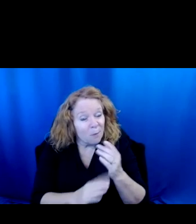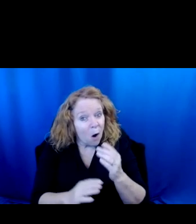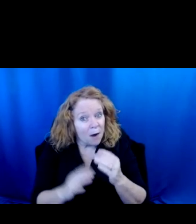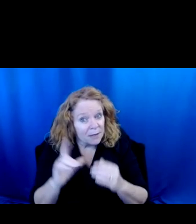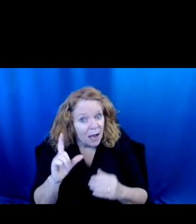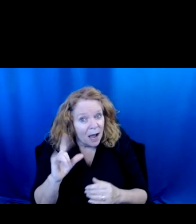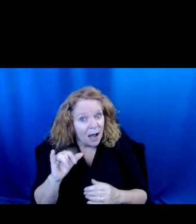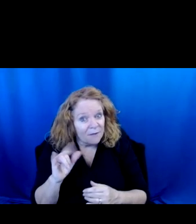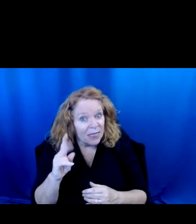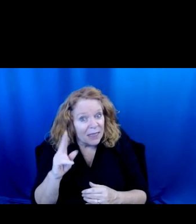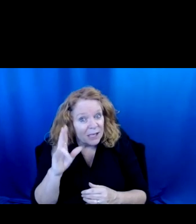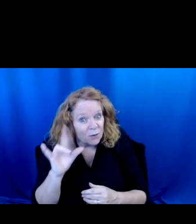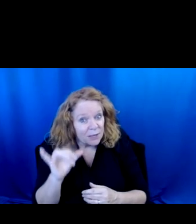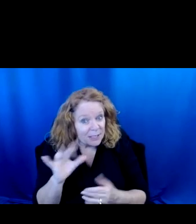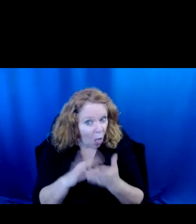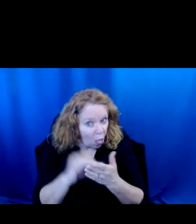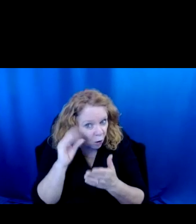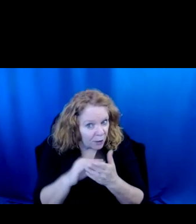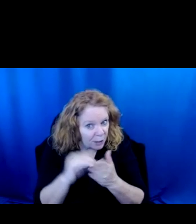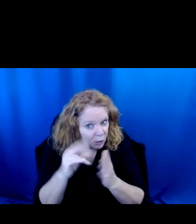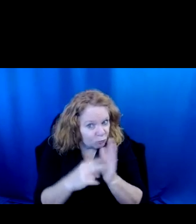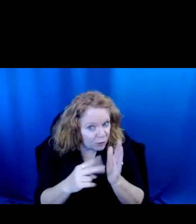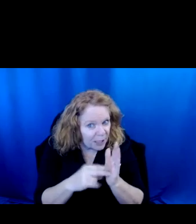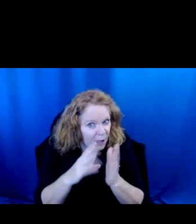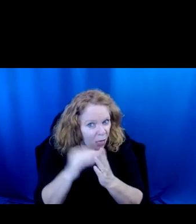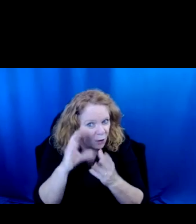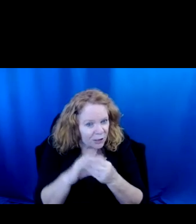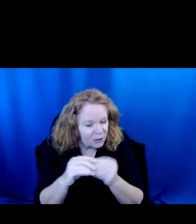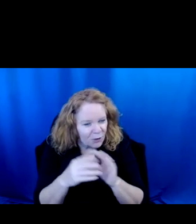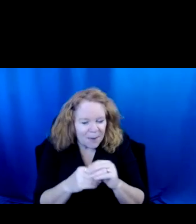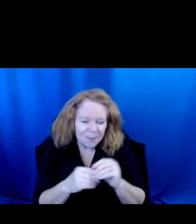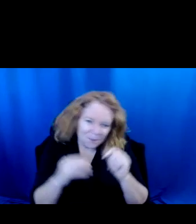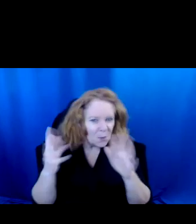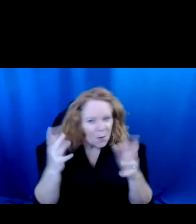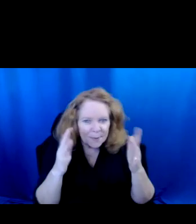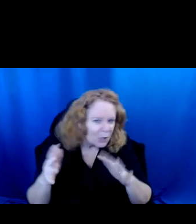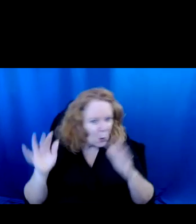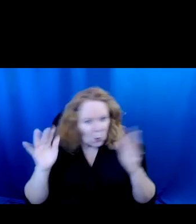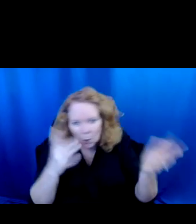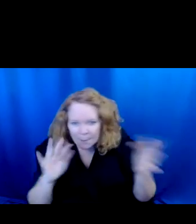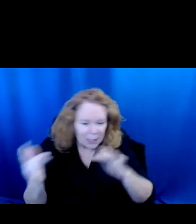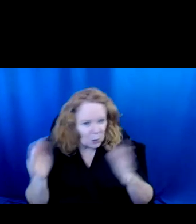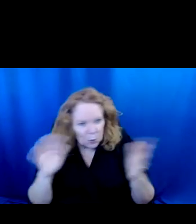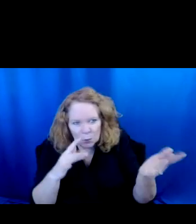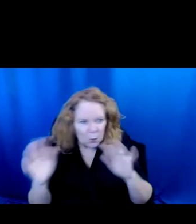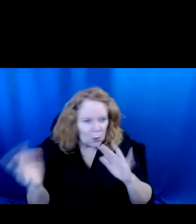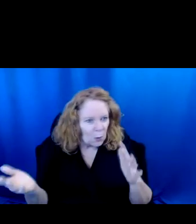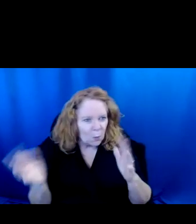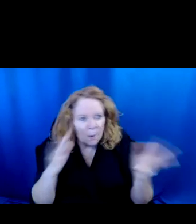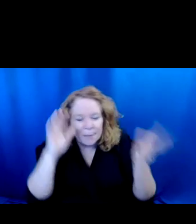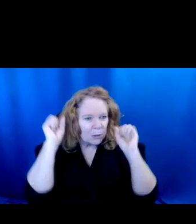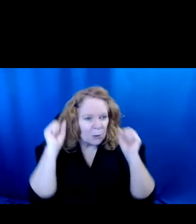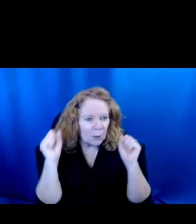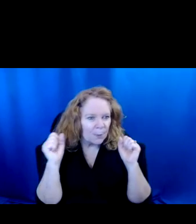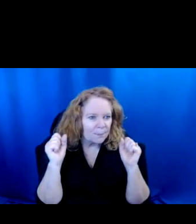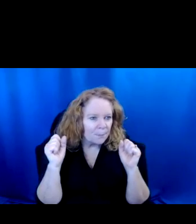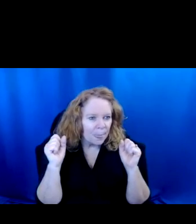literacy, boys and girls, and story time. Whoopity-doo, whoopity-doo, whoopity-doo, doo-doo,